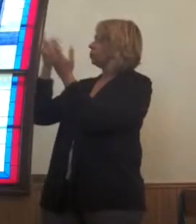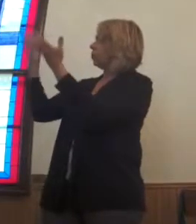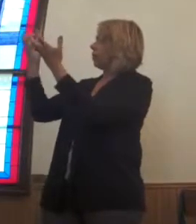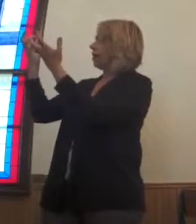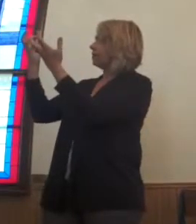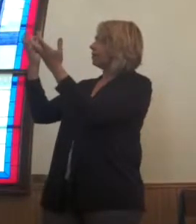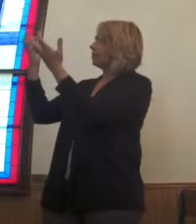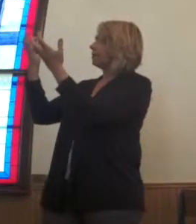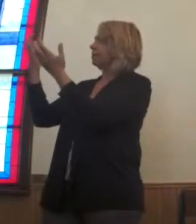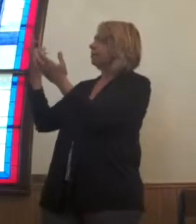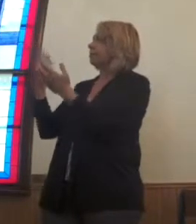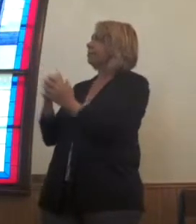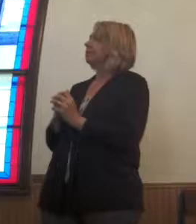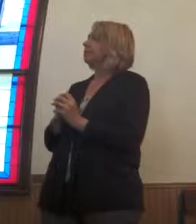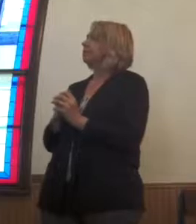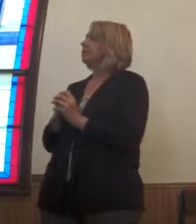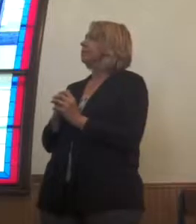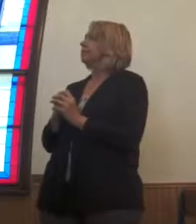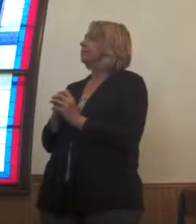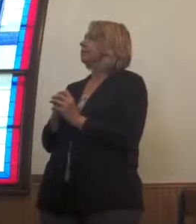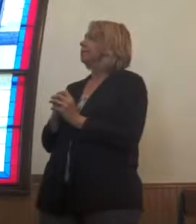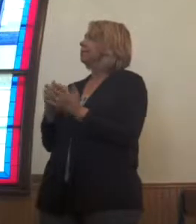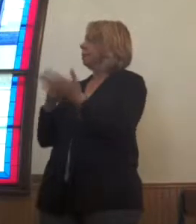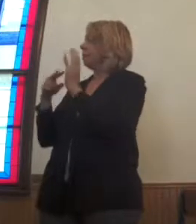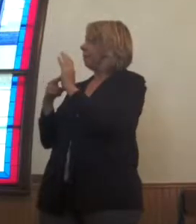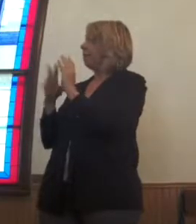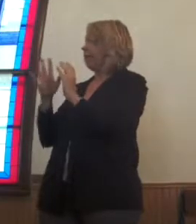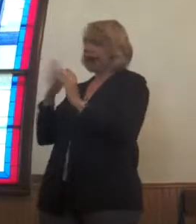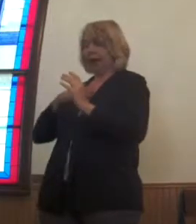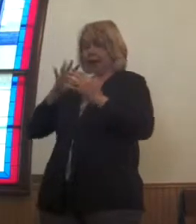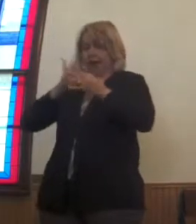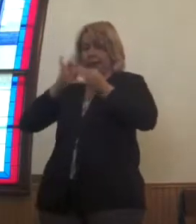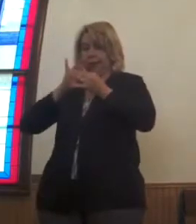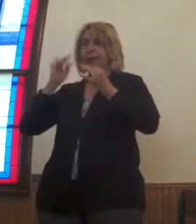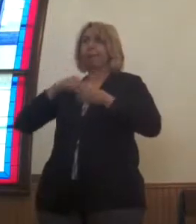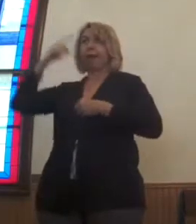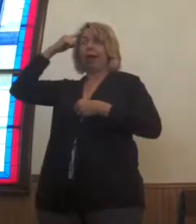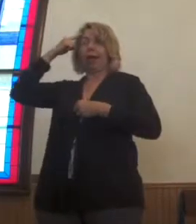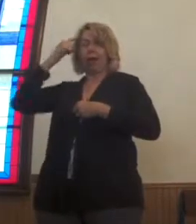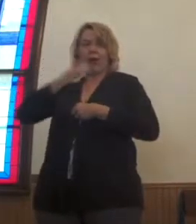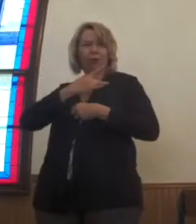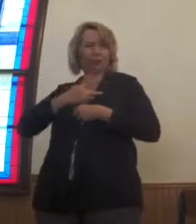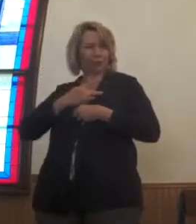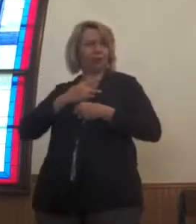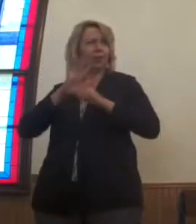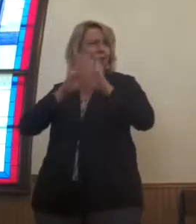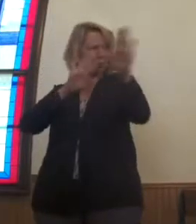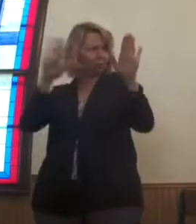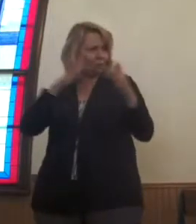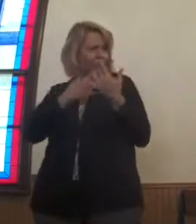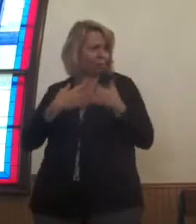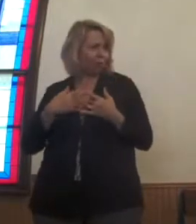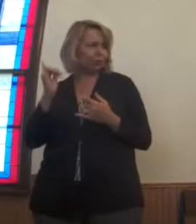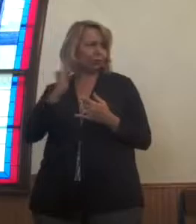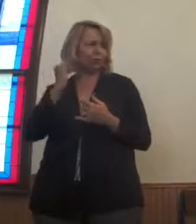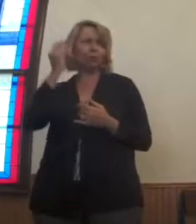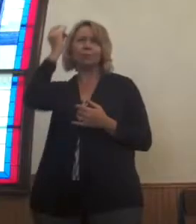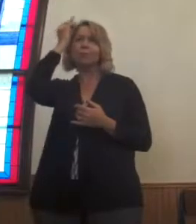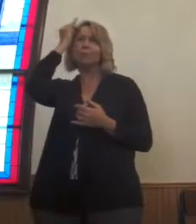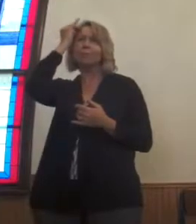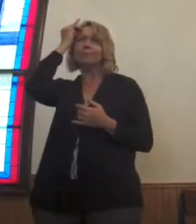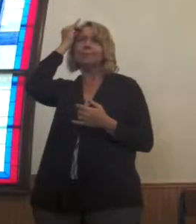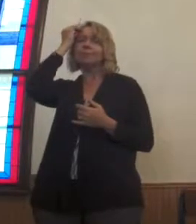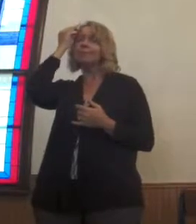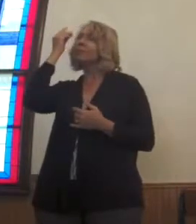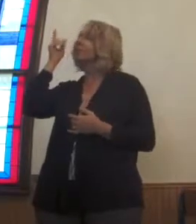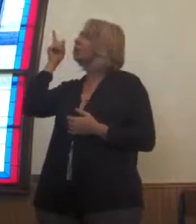form them into the words that are spoken, and that the words that come from my mouth and the meditations that come from each and every one of our hearts, may they ever